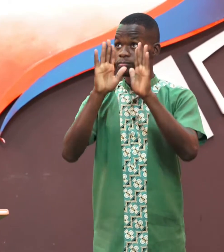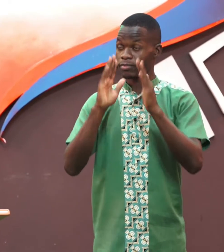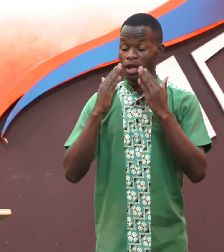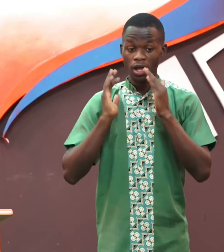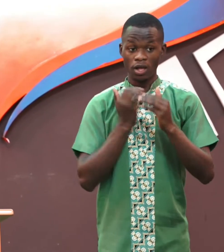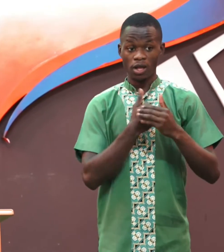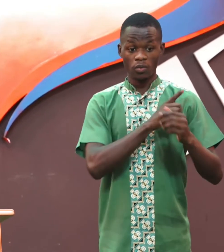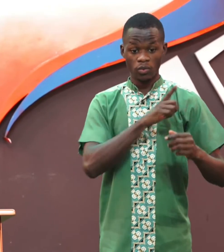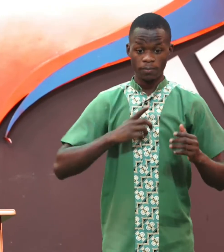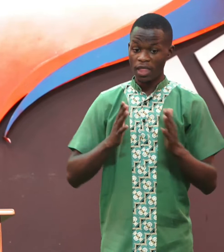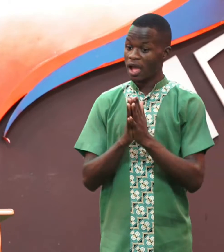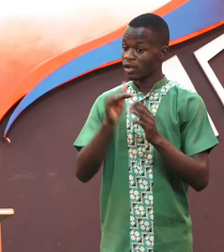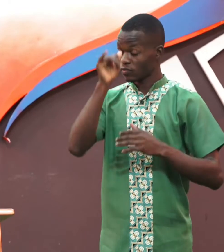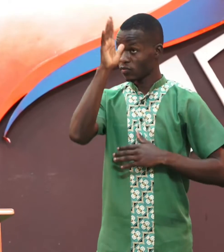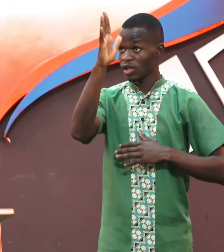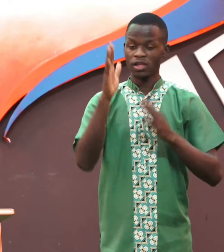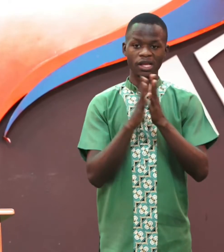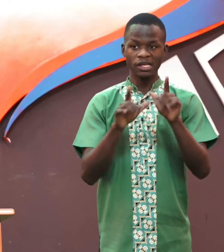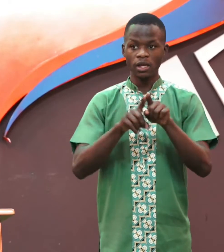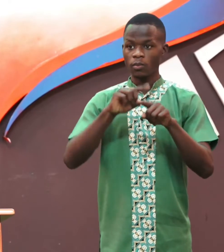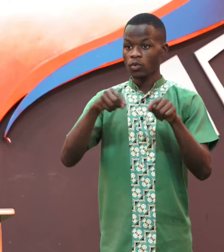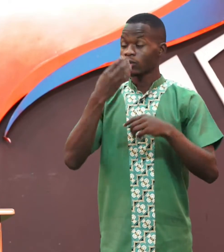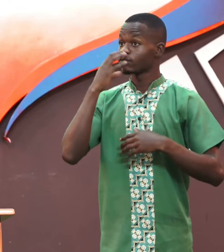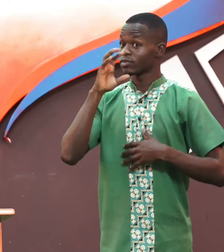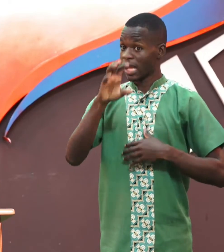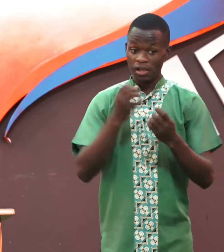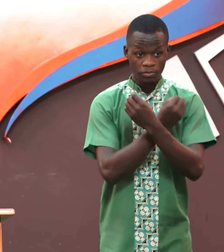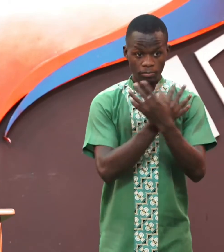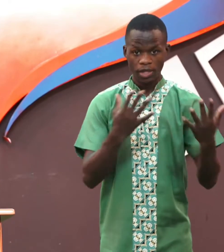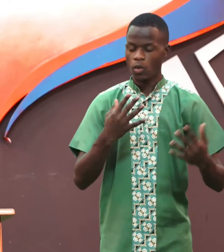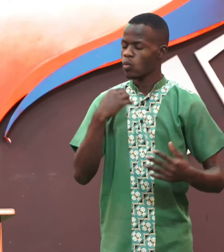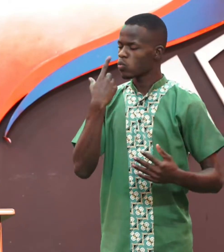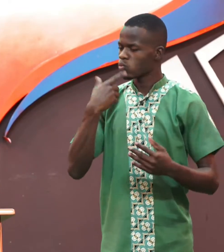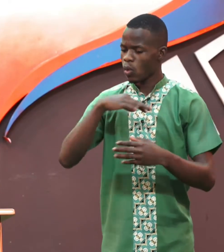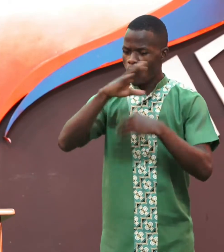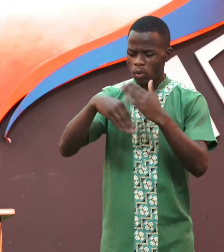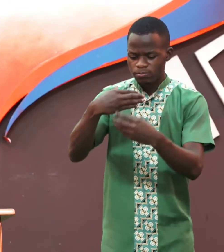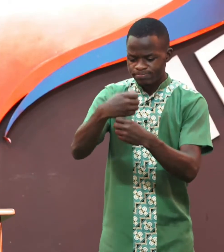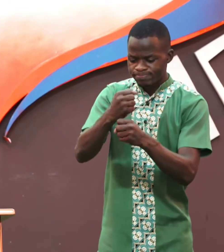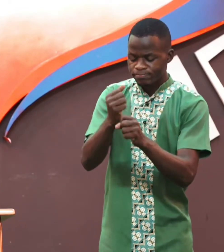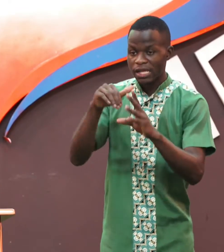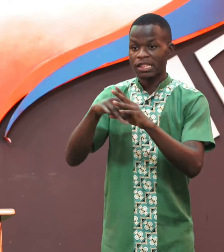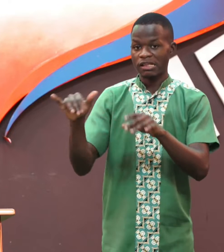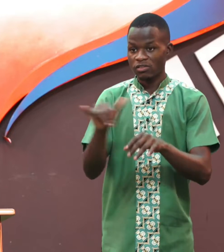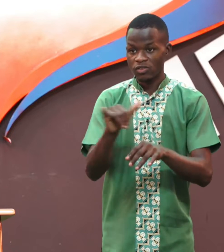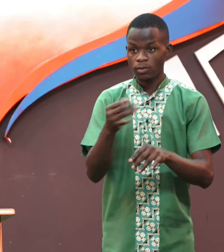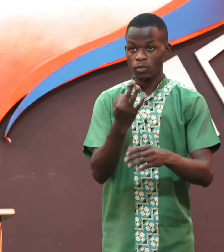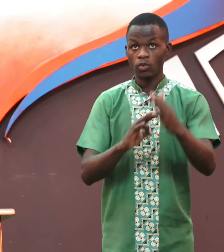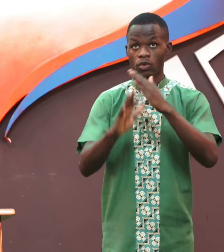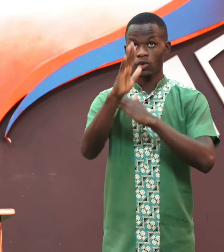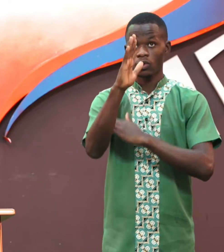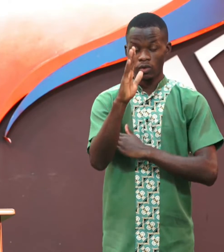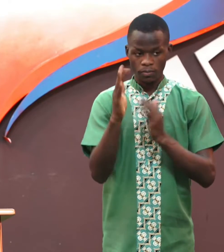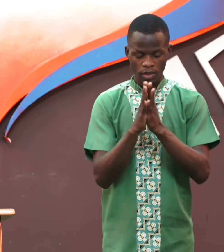with it we curse men who have been made in the likeness of God. From the same mouth come